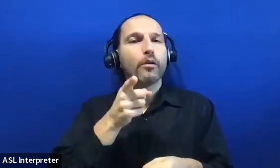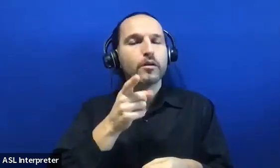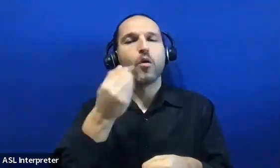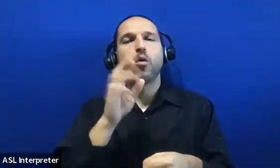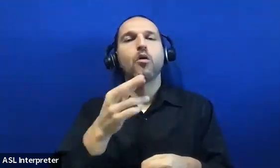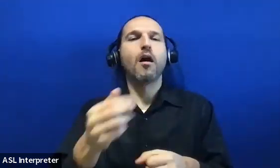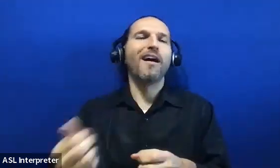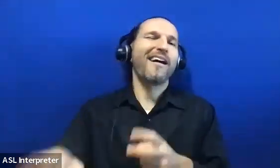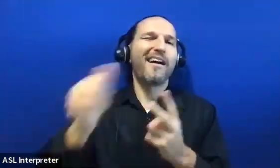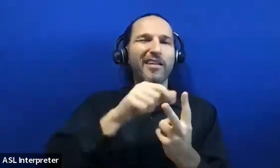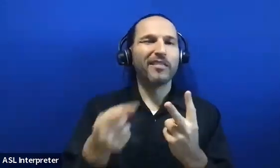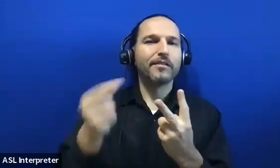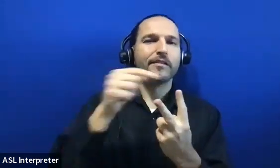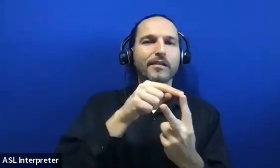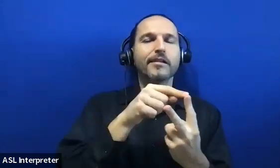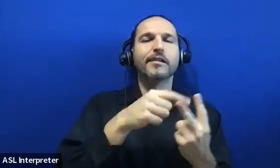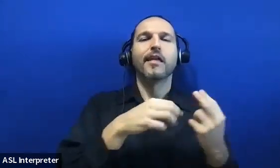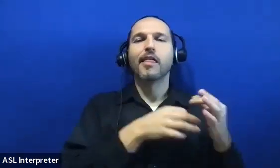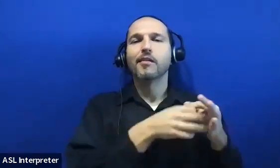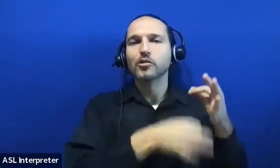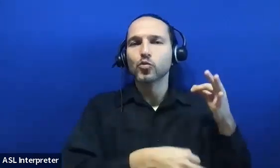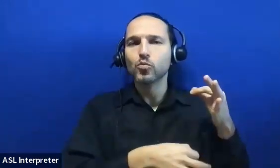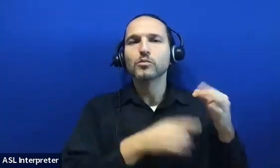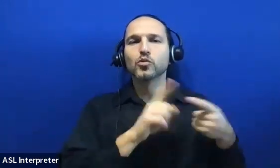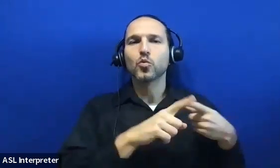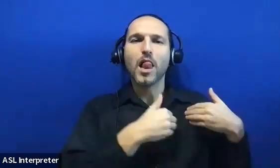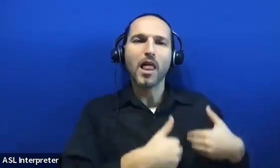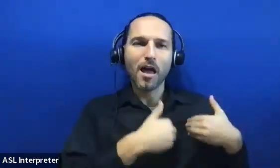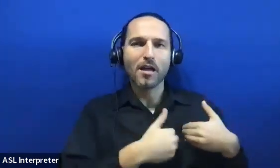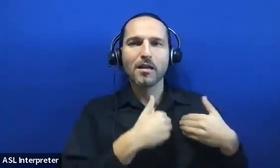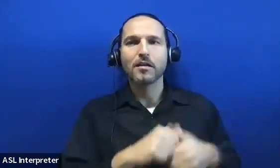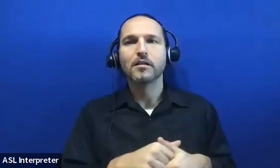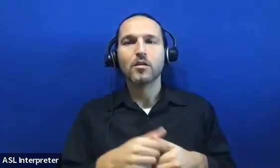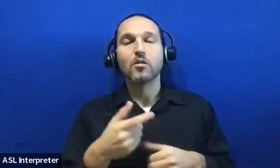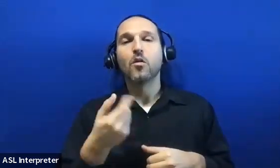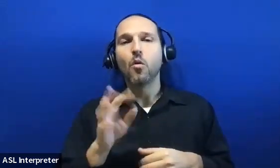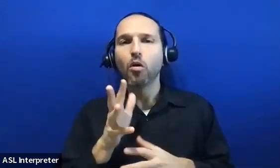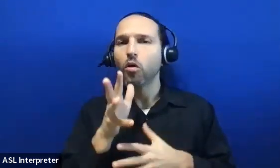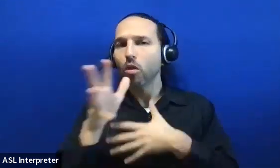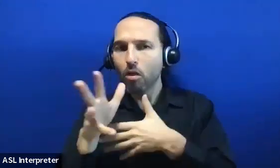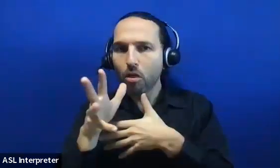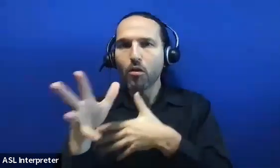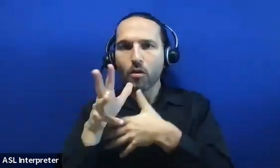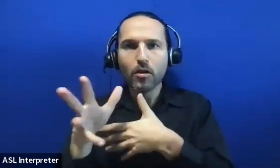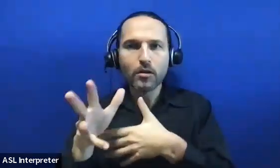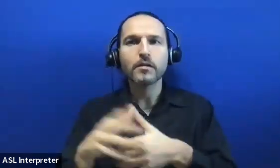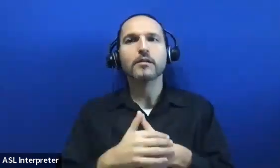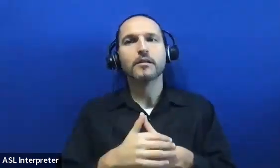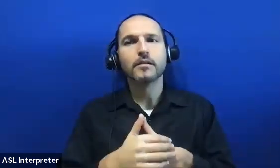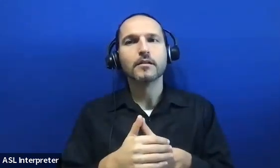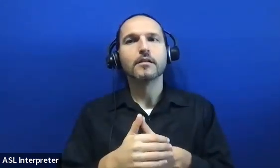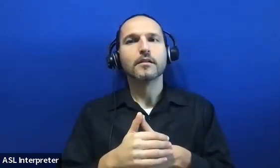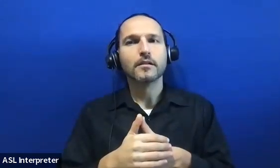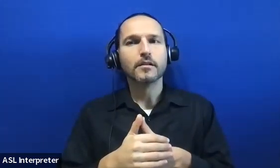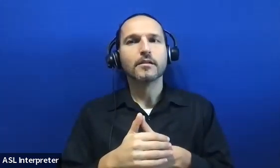our lungs instead of down our throat, or we might have food coming out of the mouth, leaving the lips because the